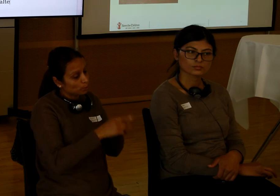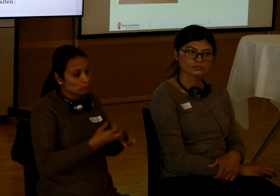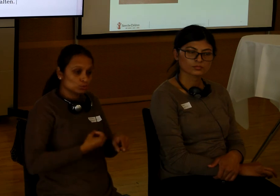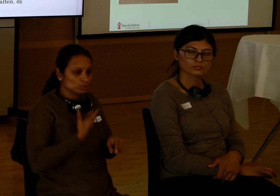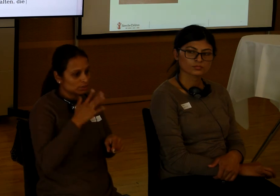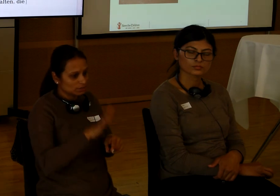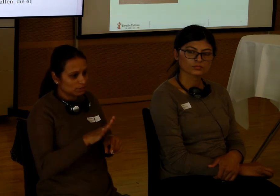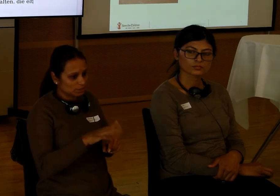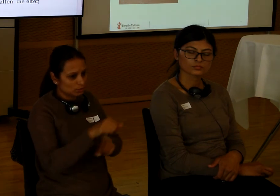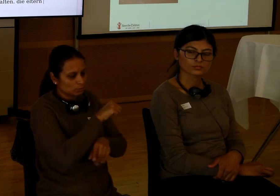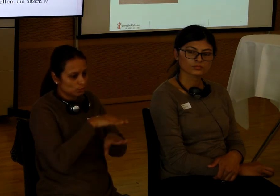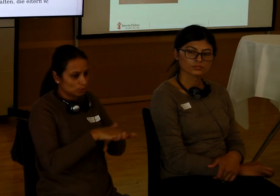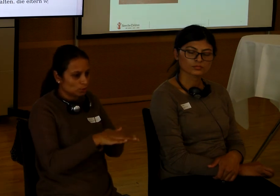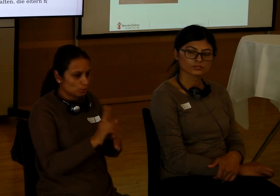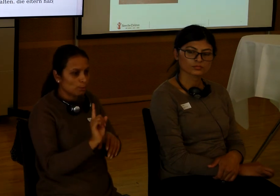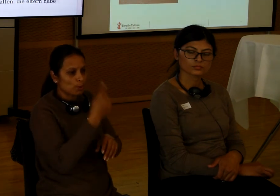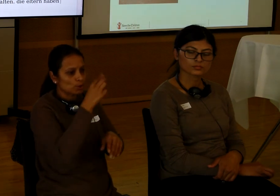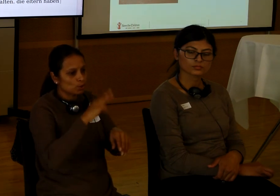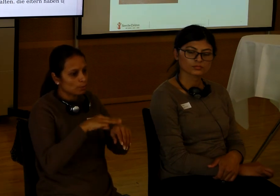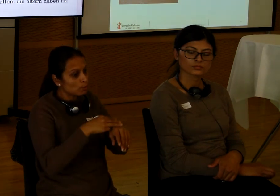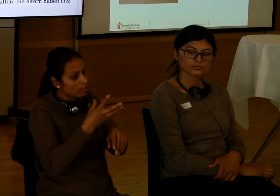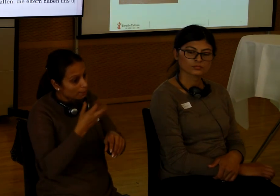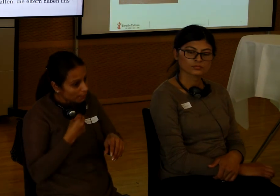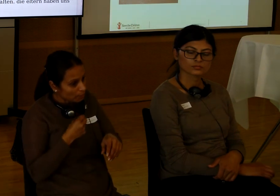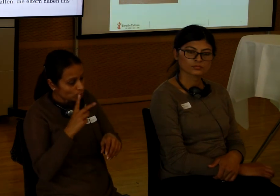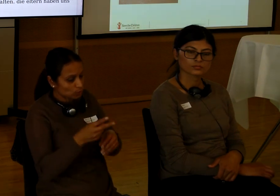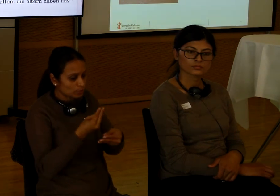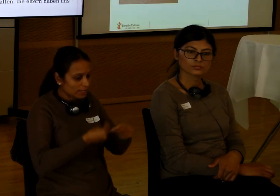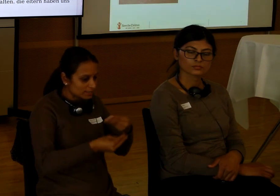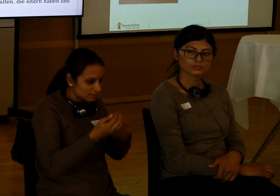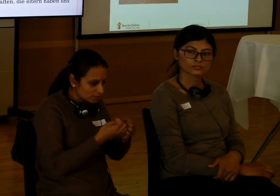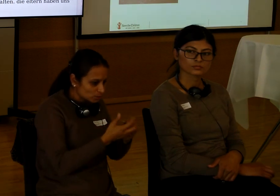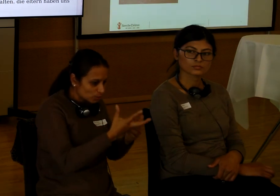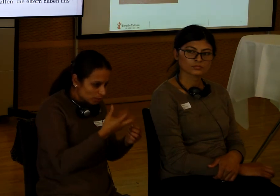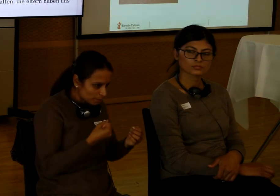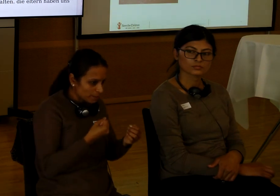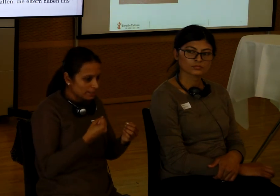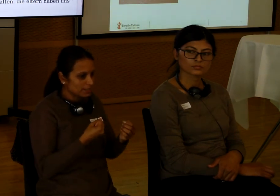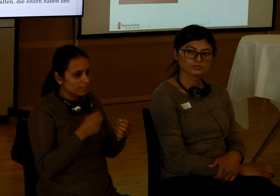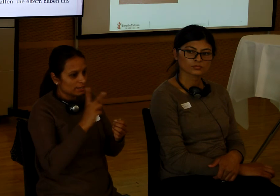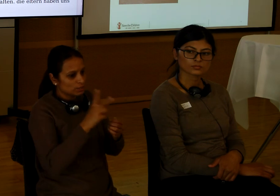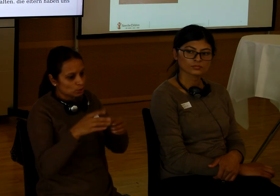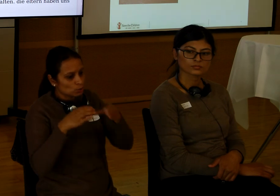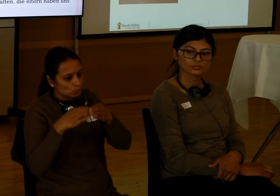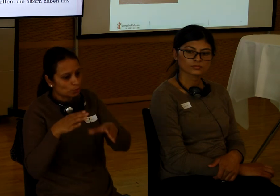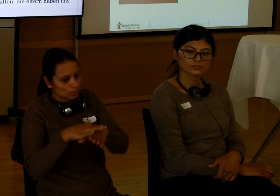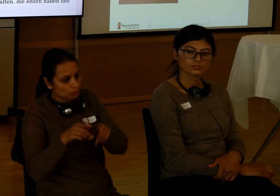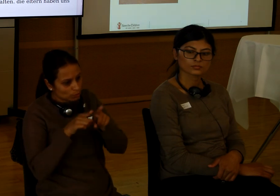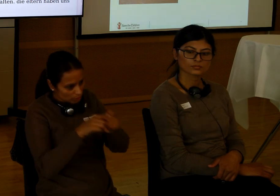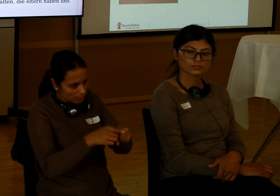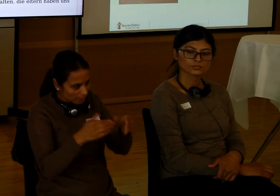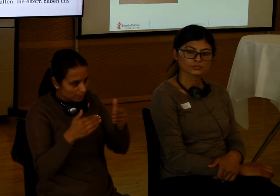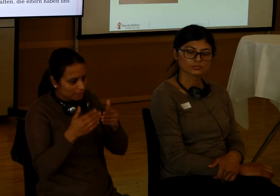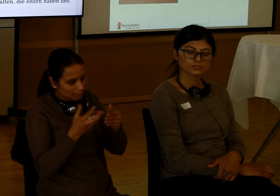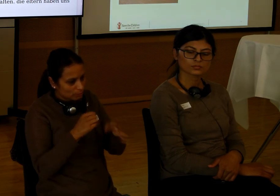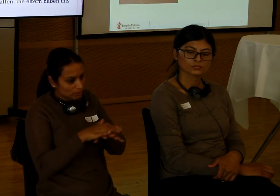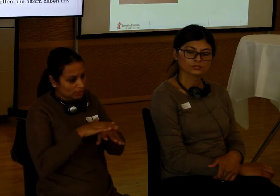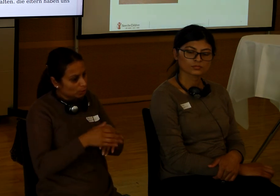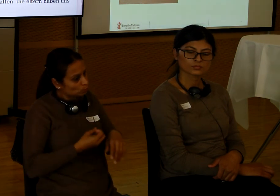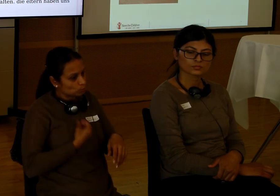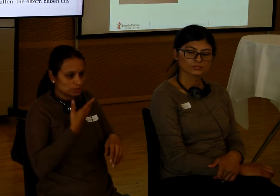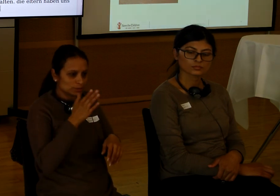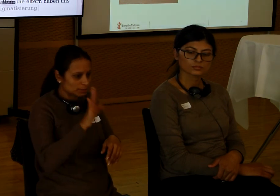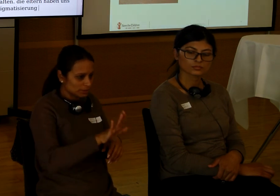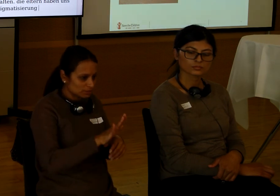really to have for the first time the opportunity to meet and exchange in those parental groups. They were originally planned as